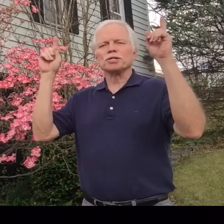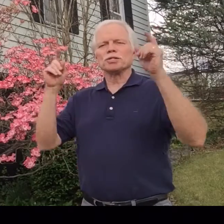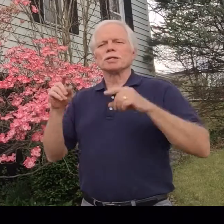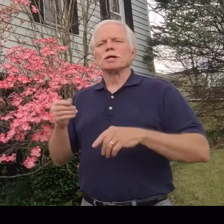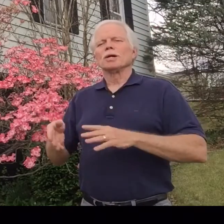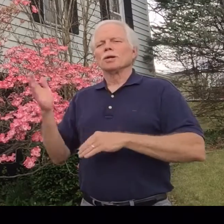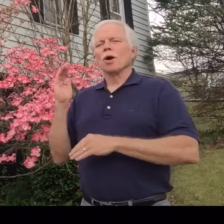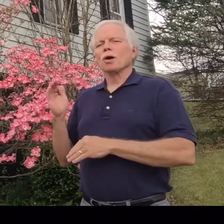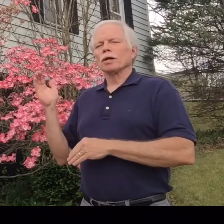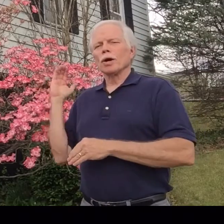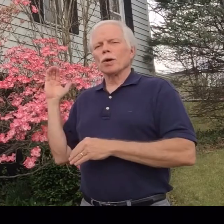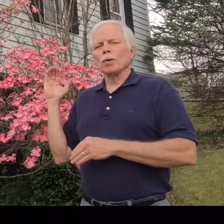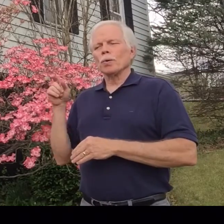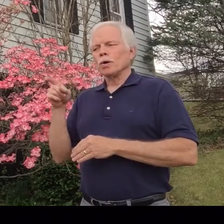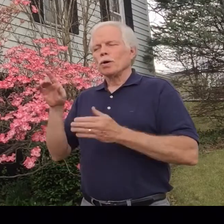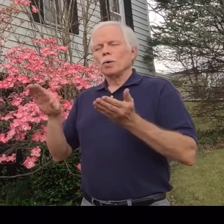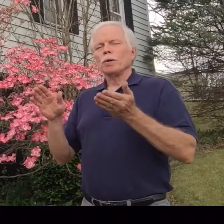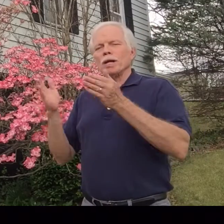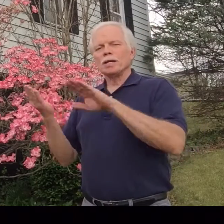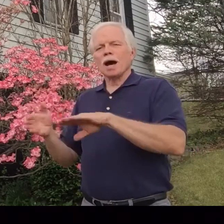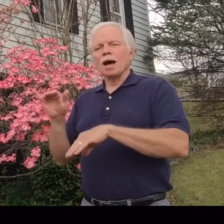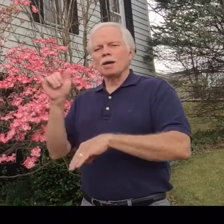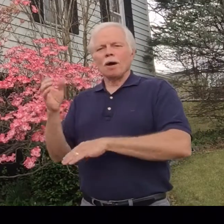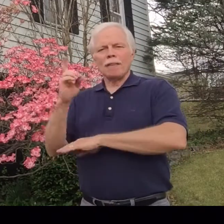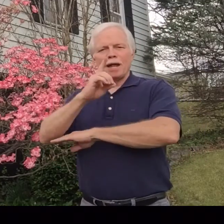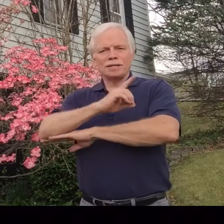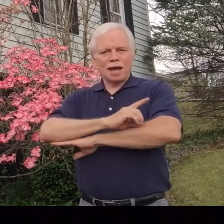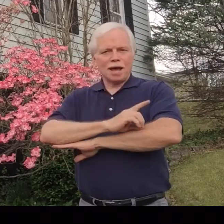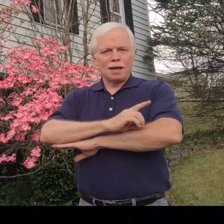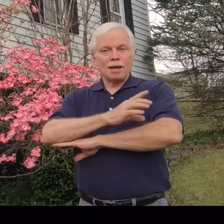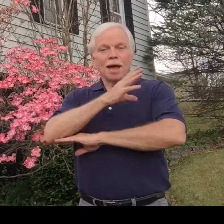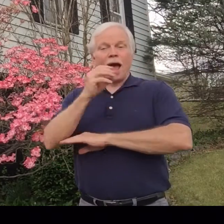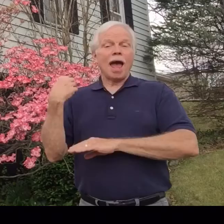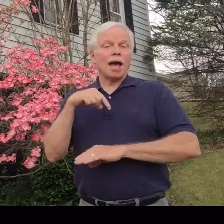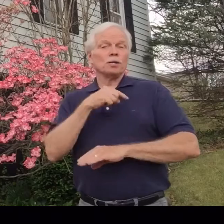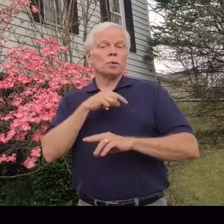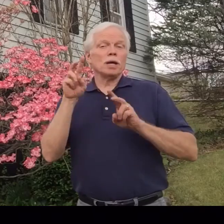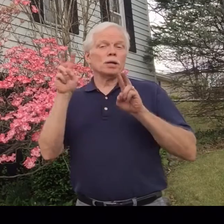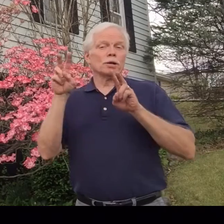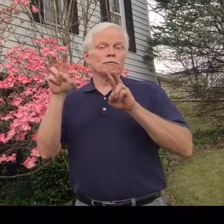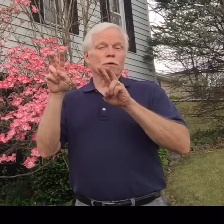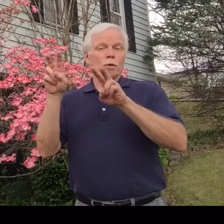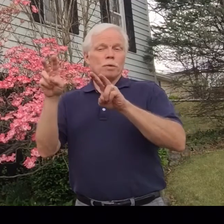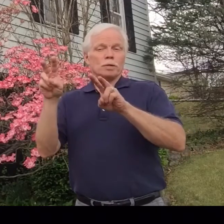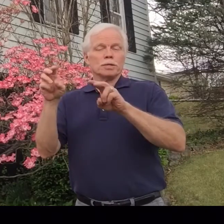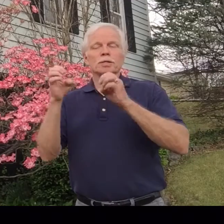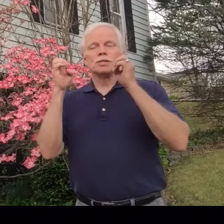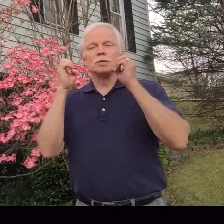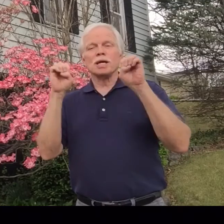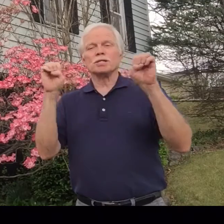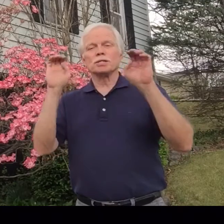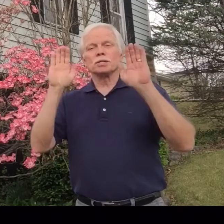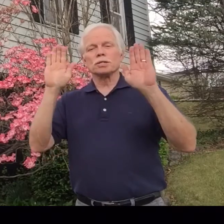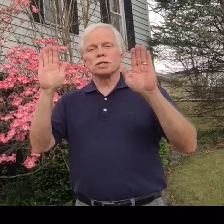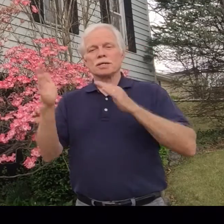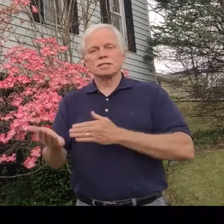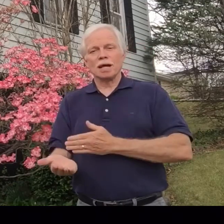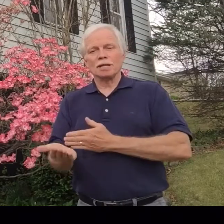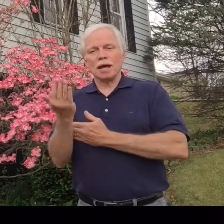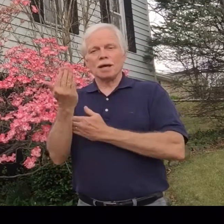long ago when he died on that day. And we look forward to Easter Sunday